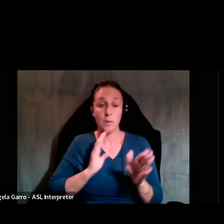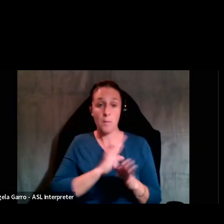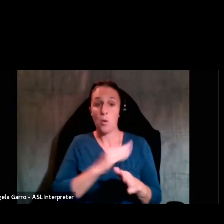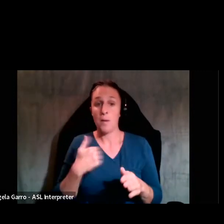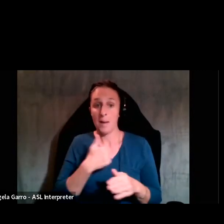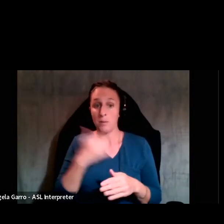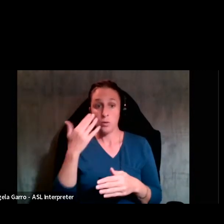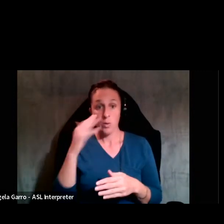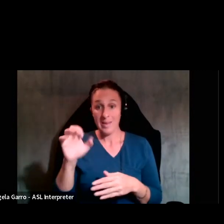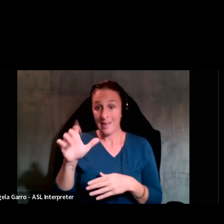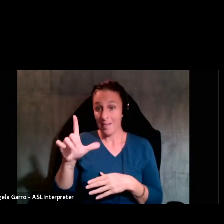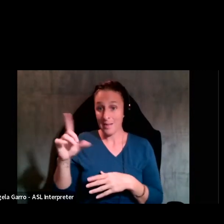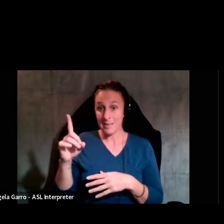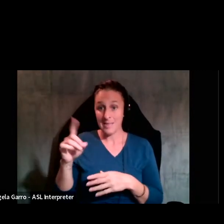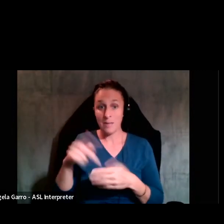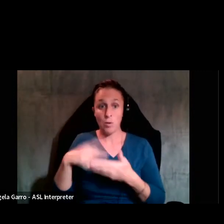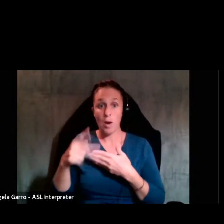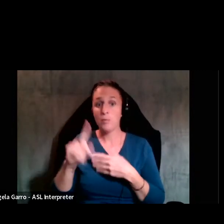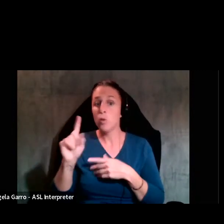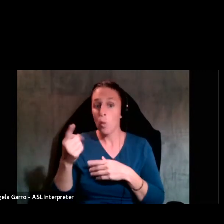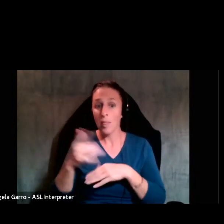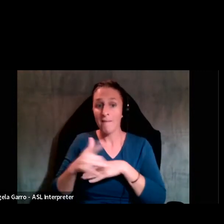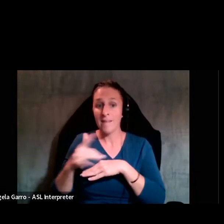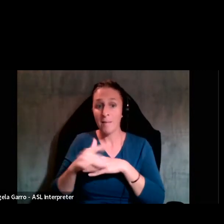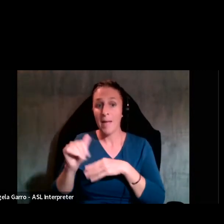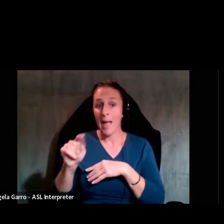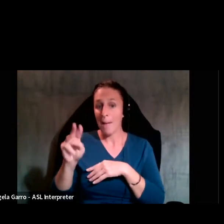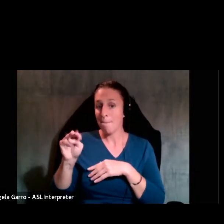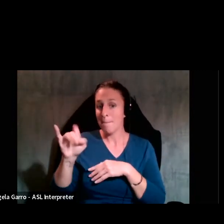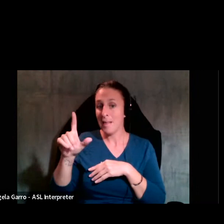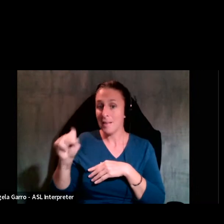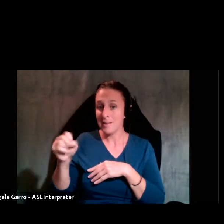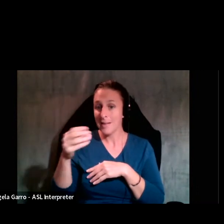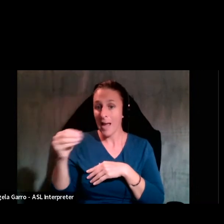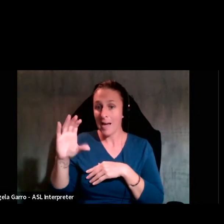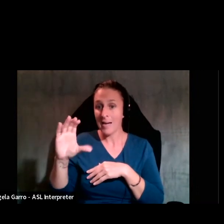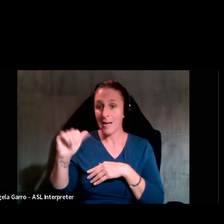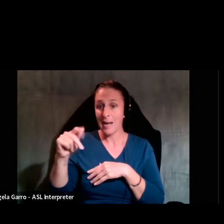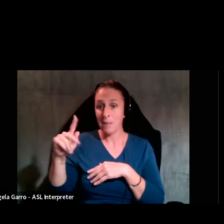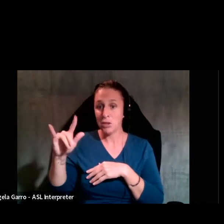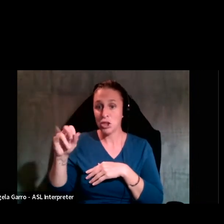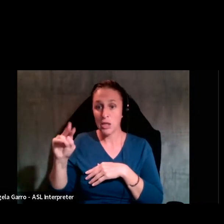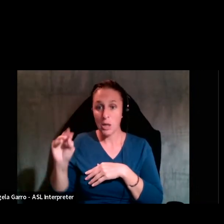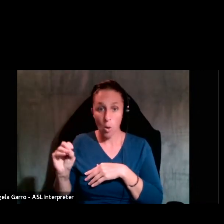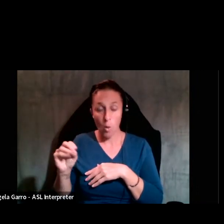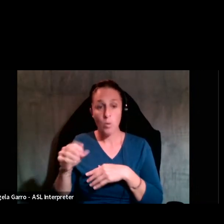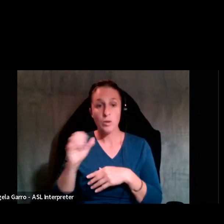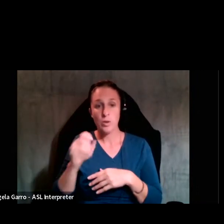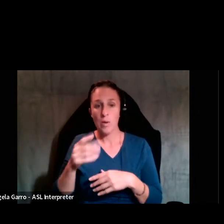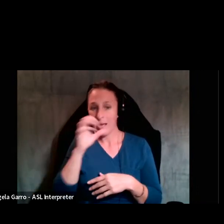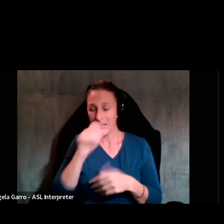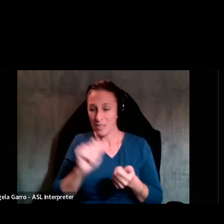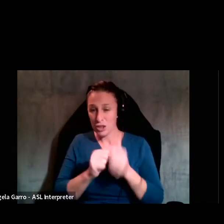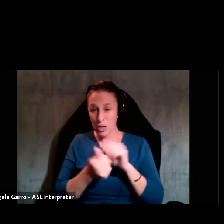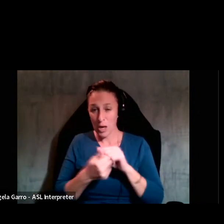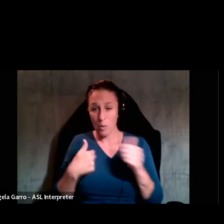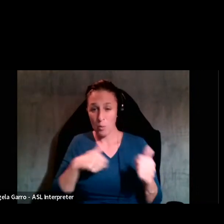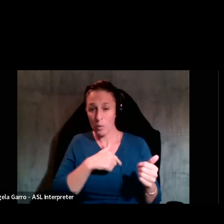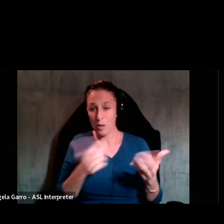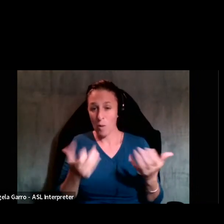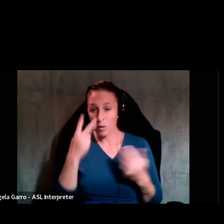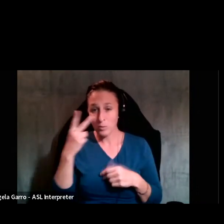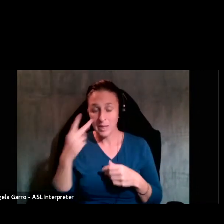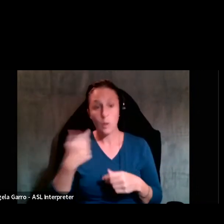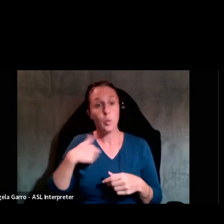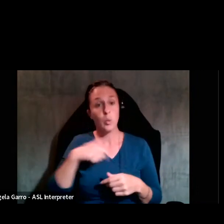programs, the ELD program is only available at Mills and Cappuccino. So I guess a change that we wanted to see was that we